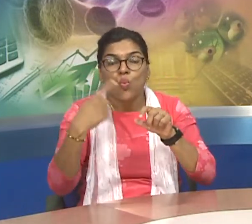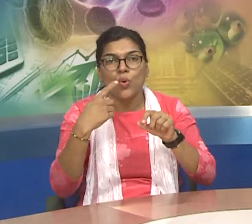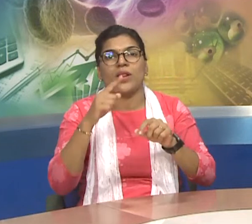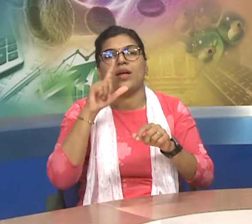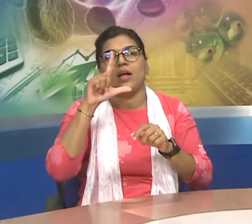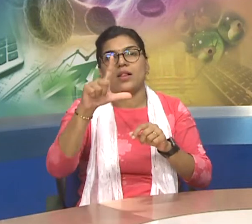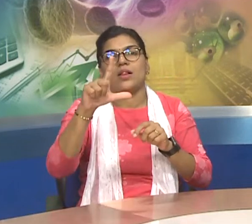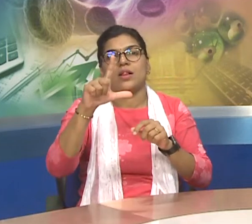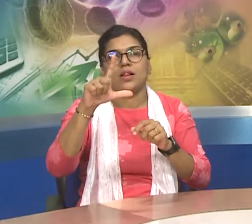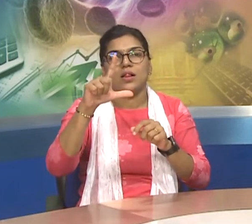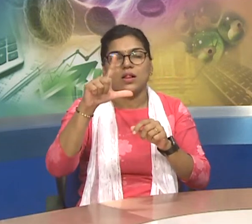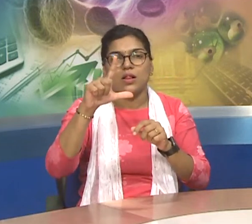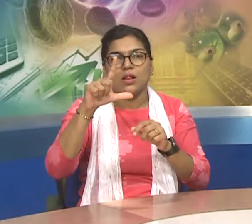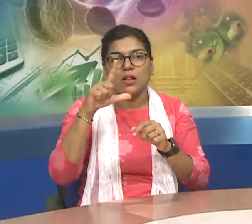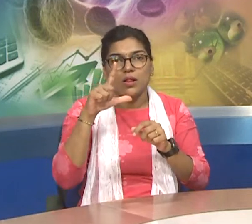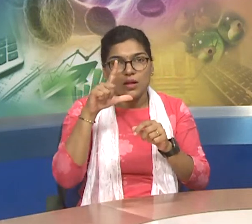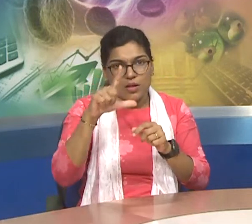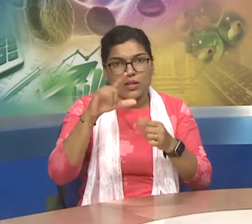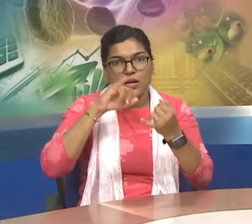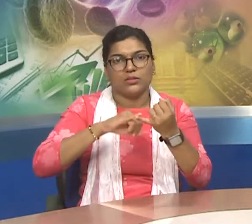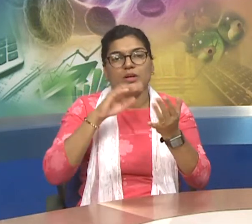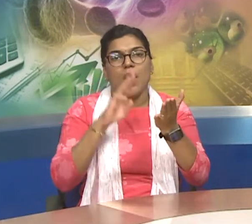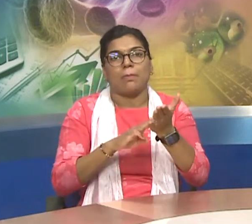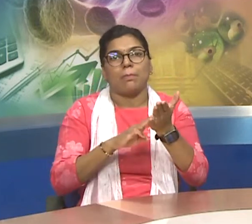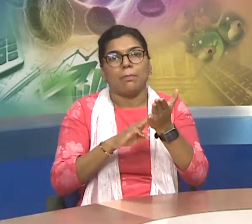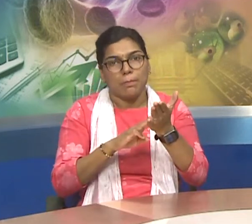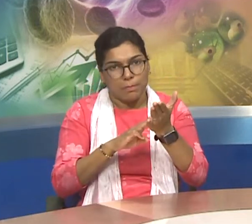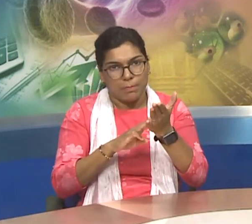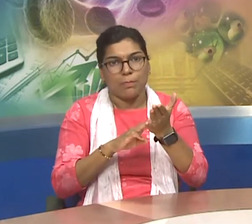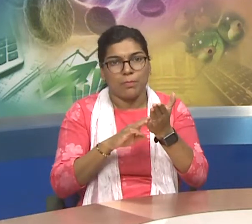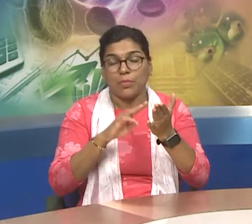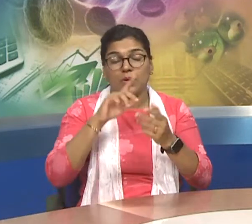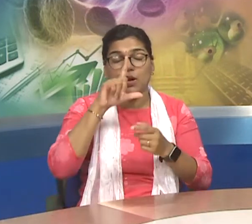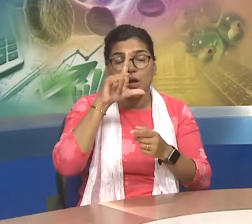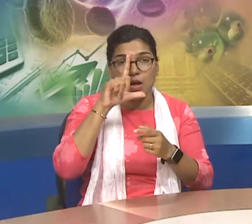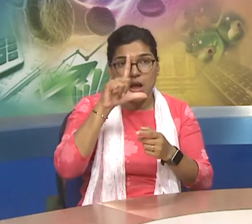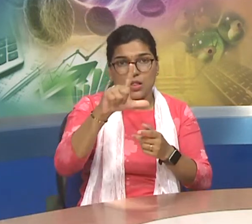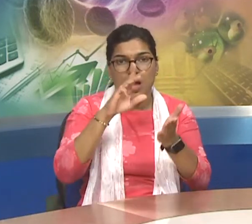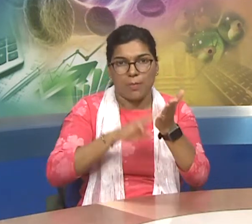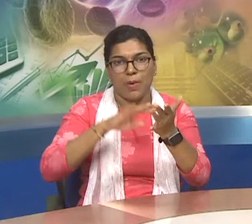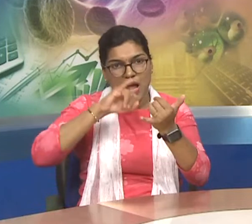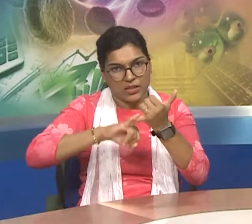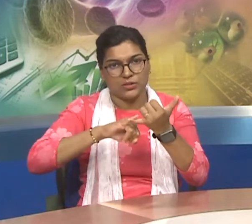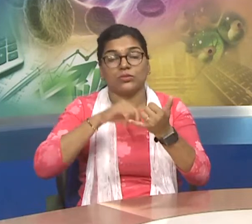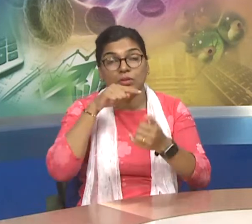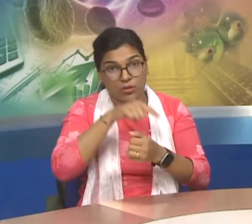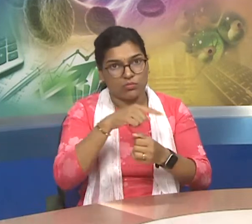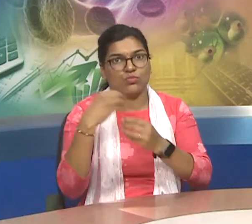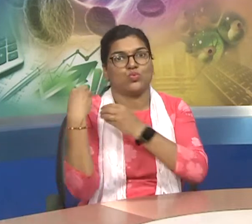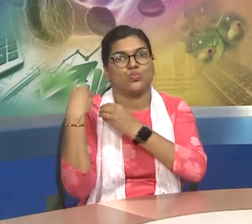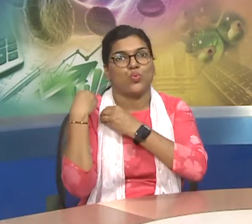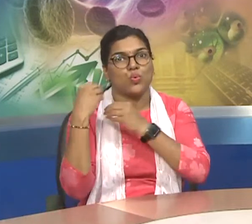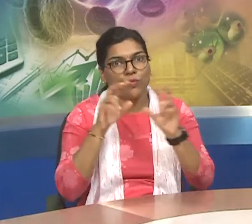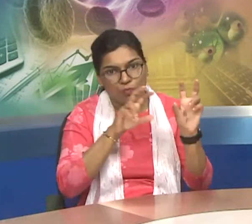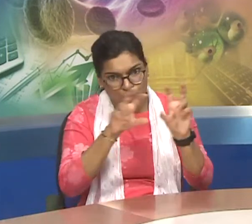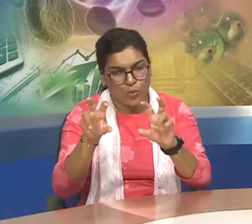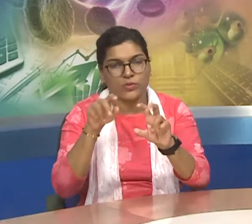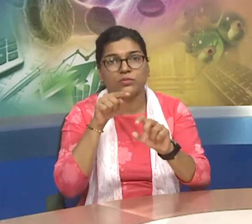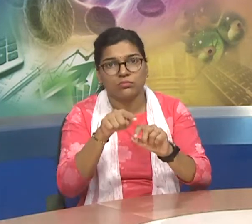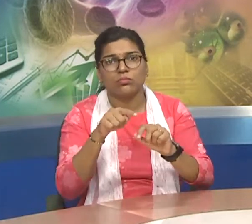So we say that in simple words, the library management software is